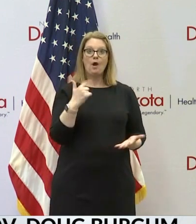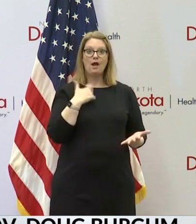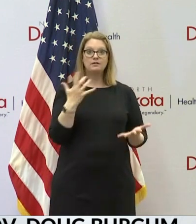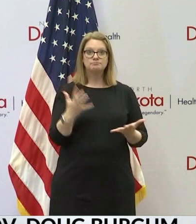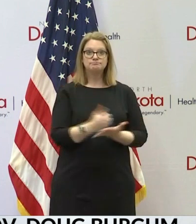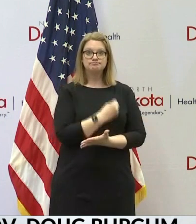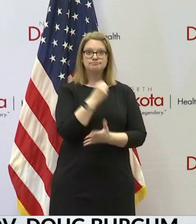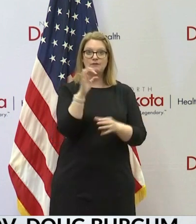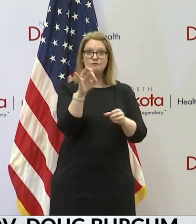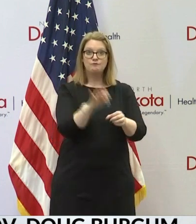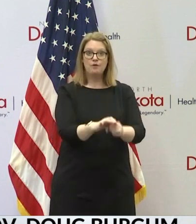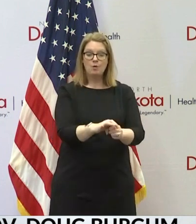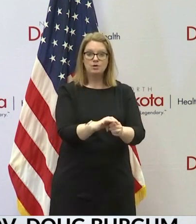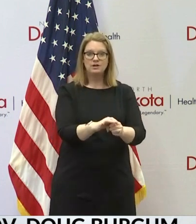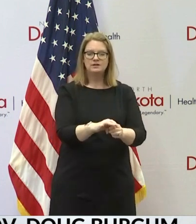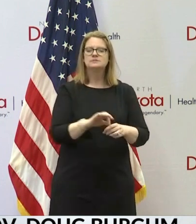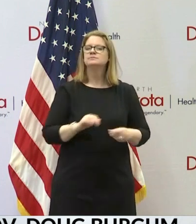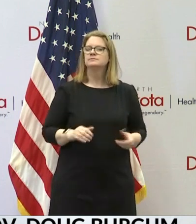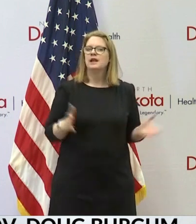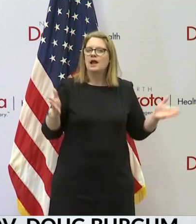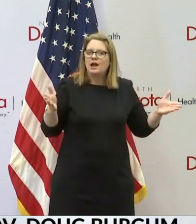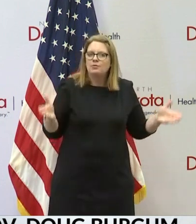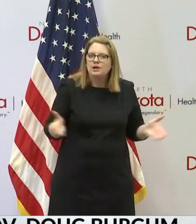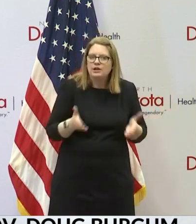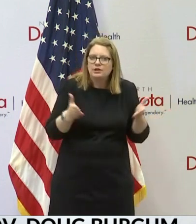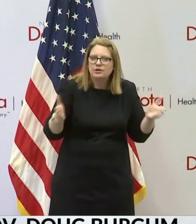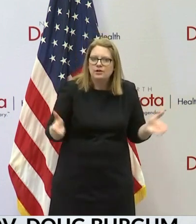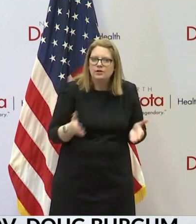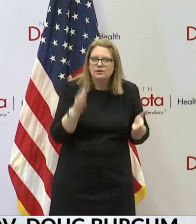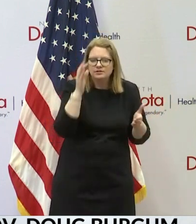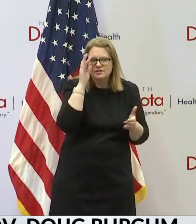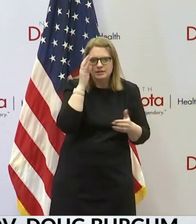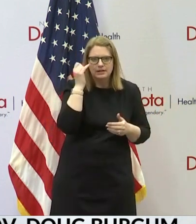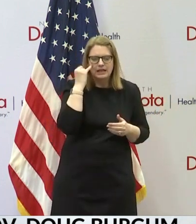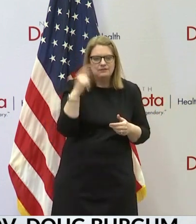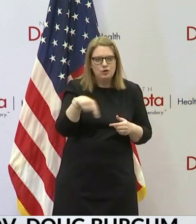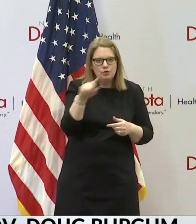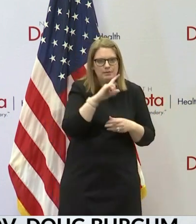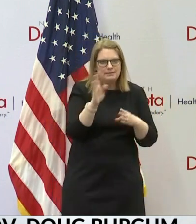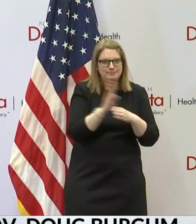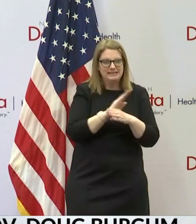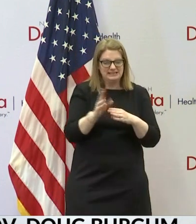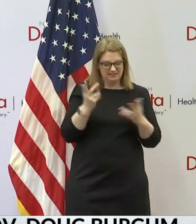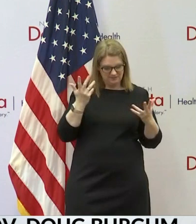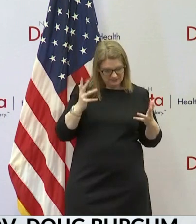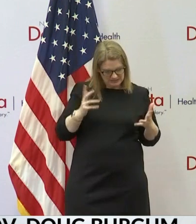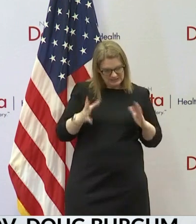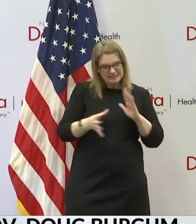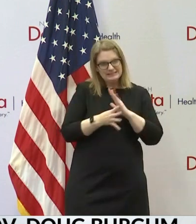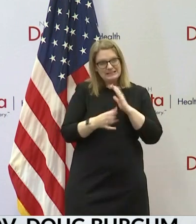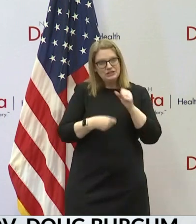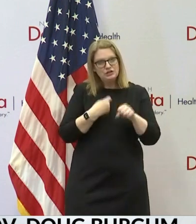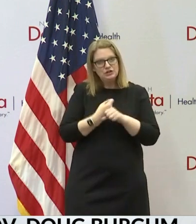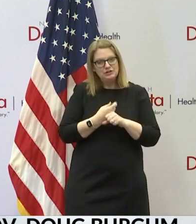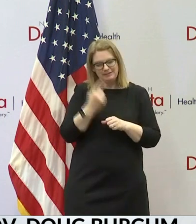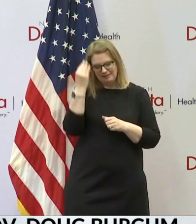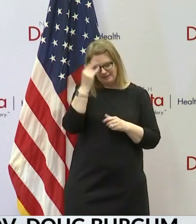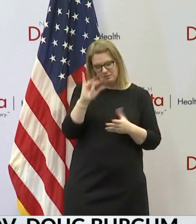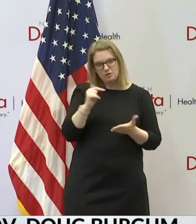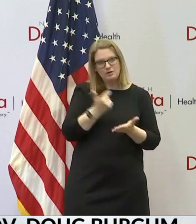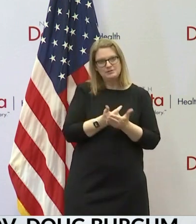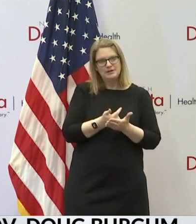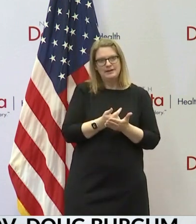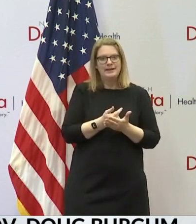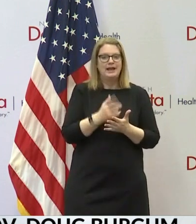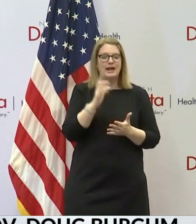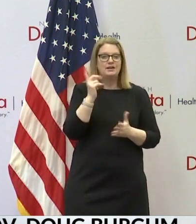to vote. So again, I would encourage, even if you've been busy wrapping up your senior year, you're thinking about graduation, if you've turned 18 and never